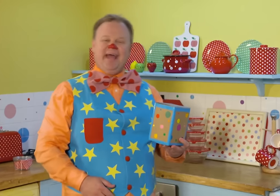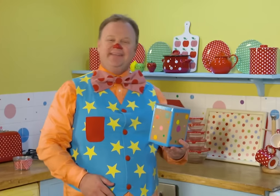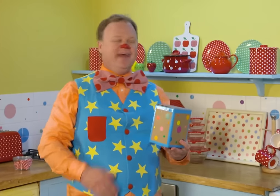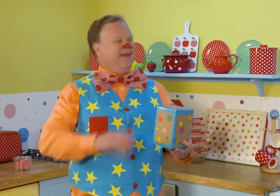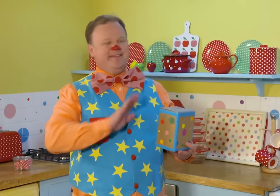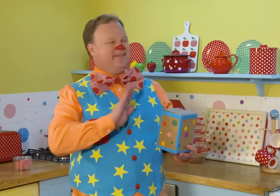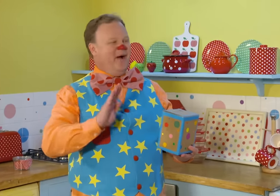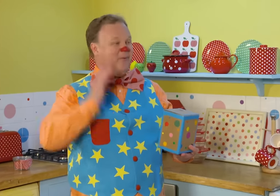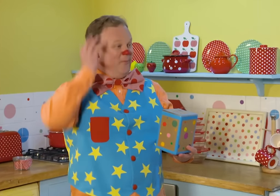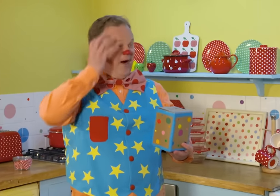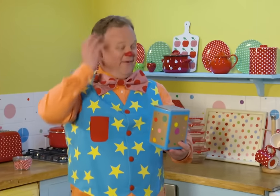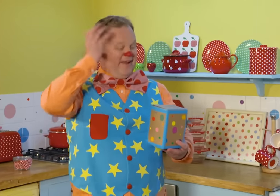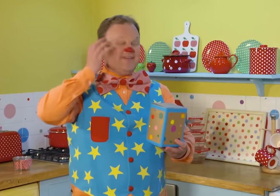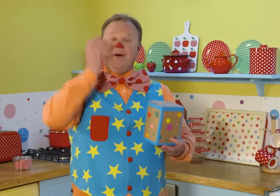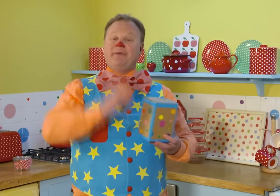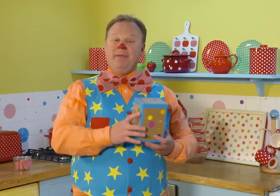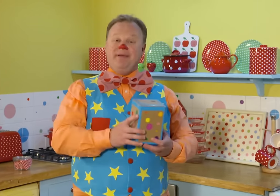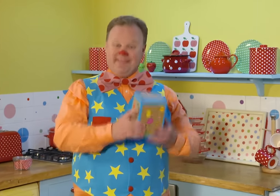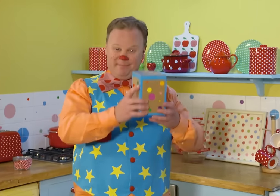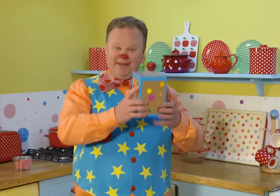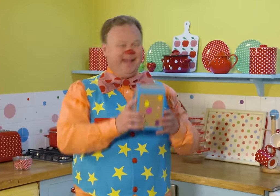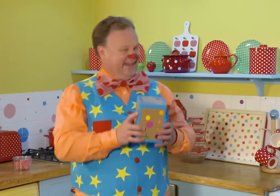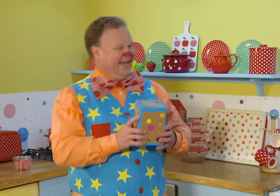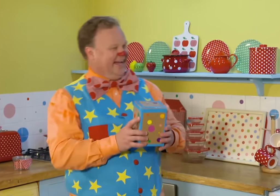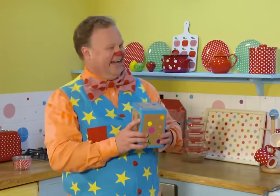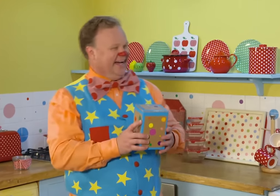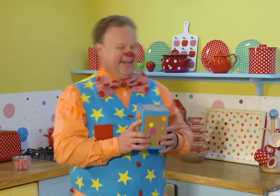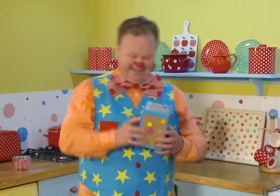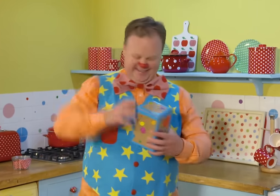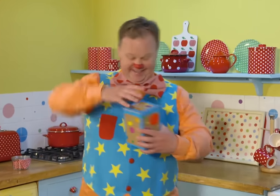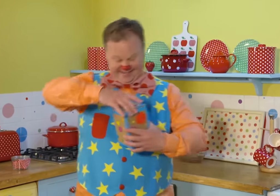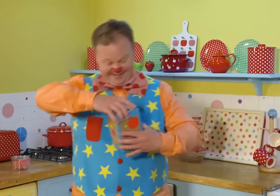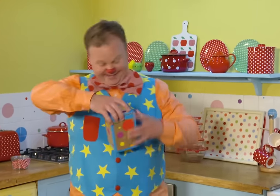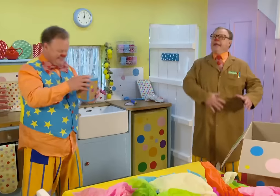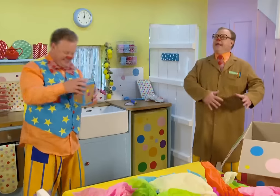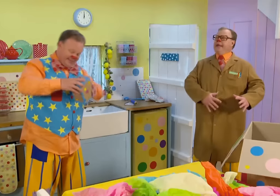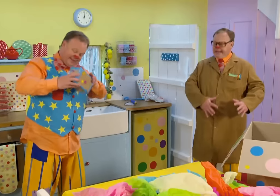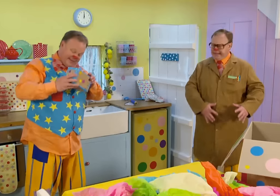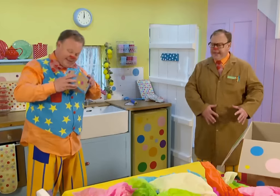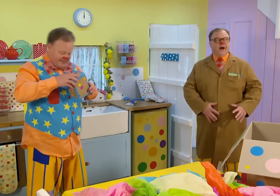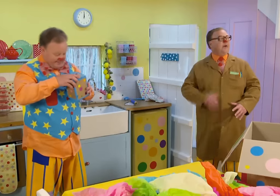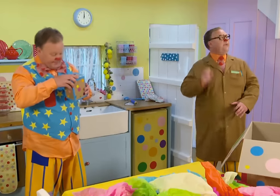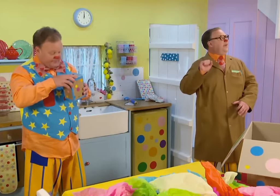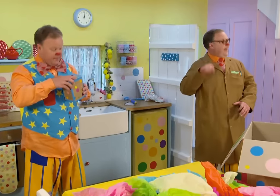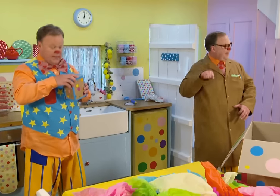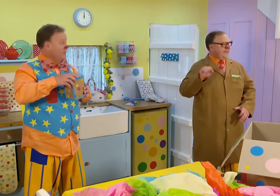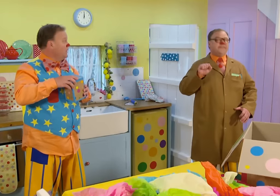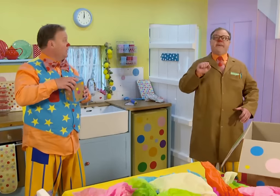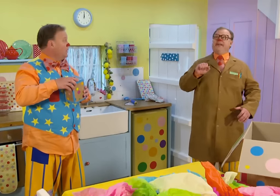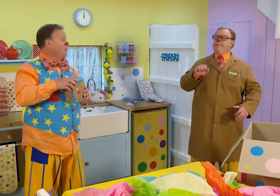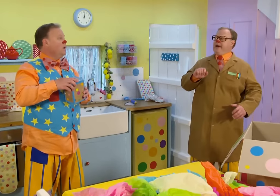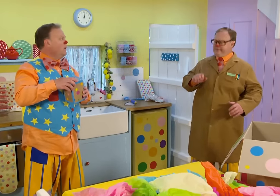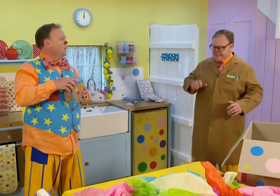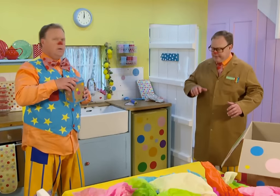And don't worry, Shopkeeper Tumble. What about the bouncy ball? Oh, yes, the bouncy